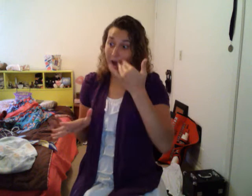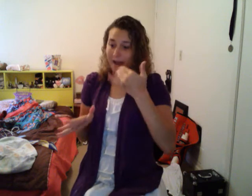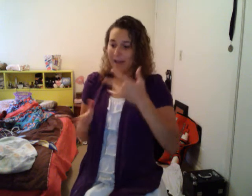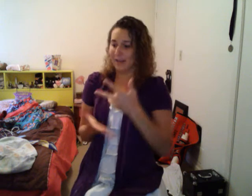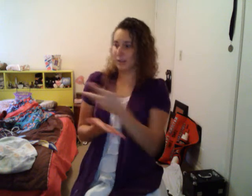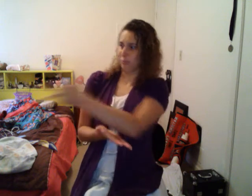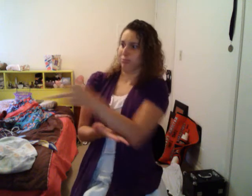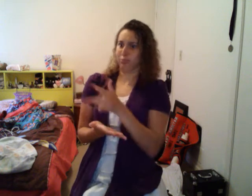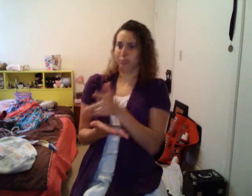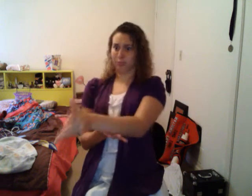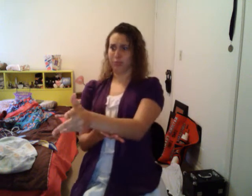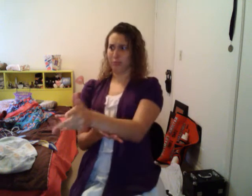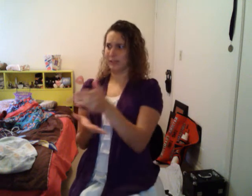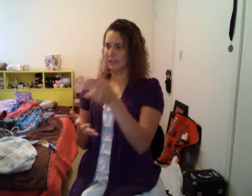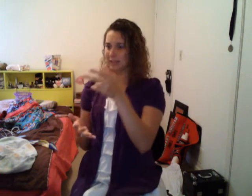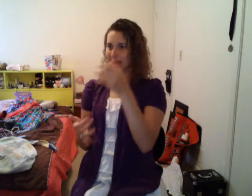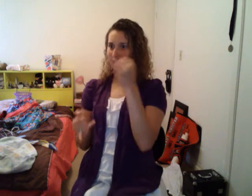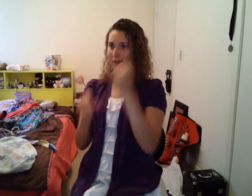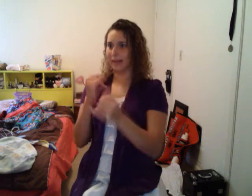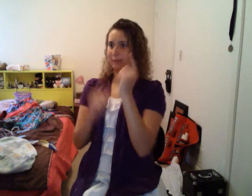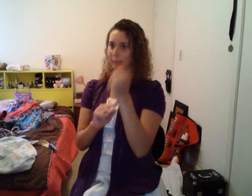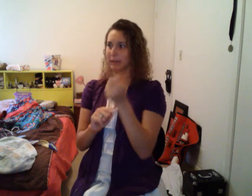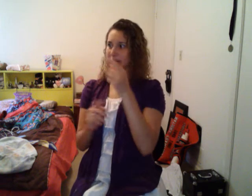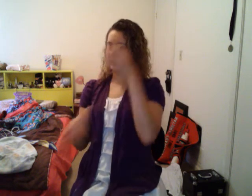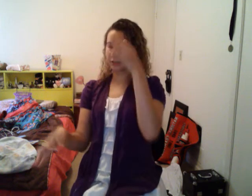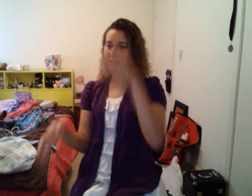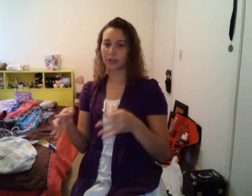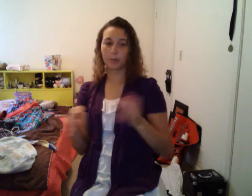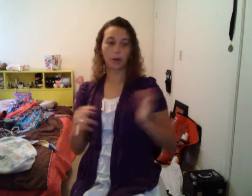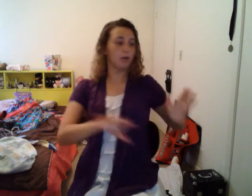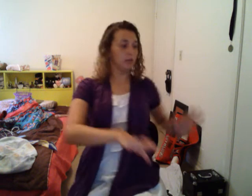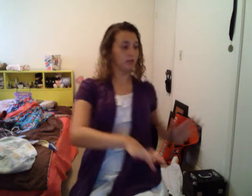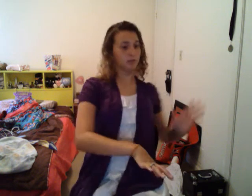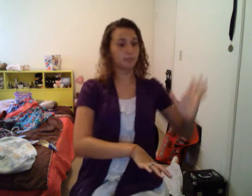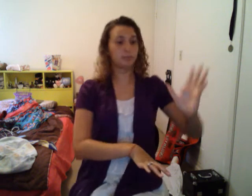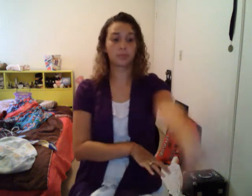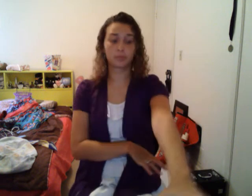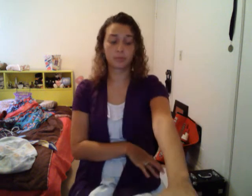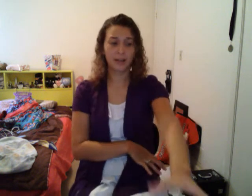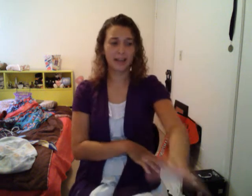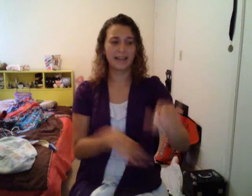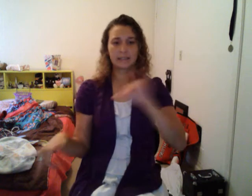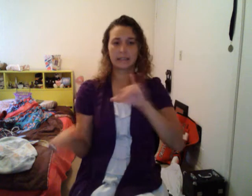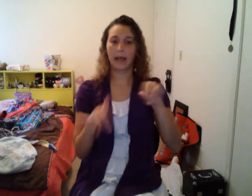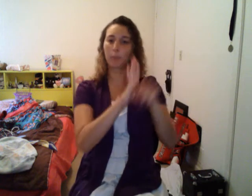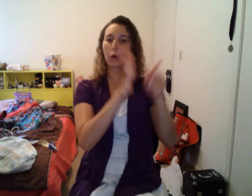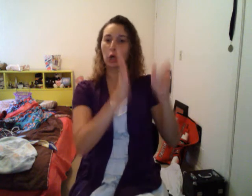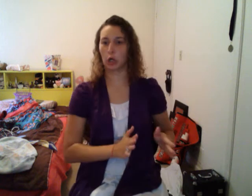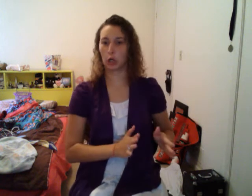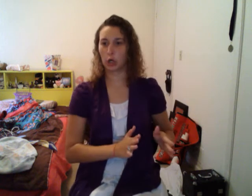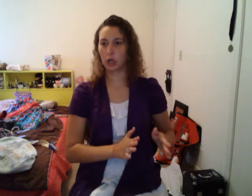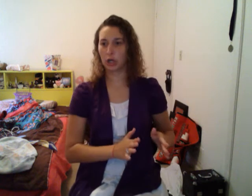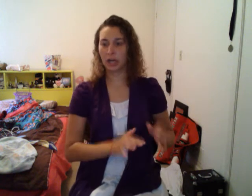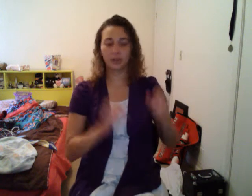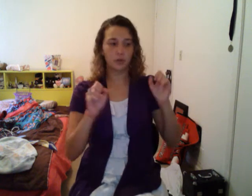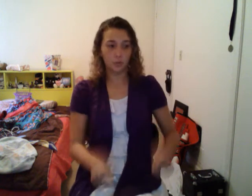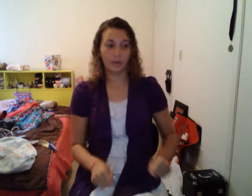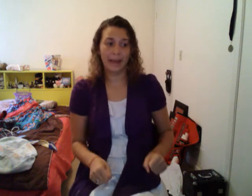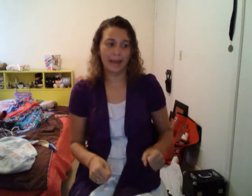choice, whereas pushing the fat man over is an actual act of murder on your part. You have control over that, whereas you may